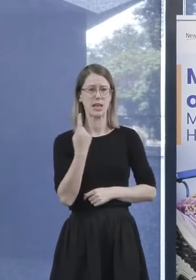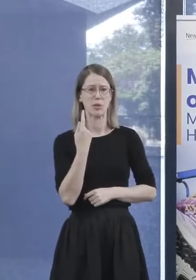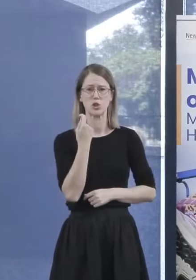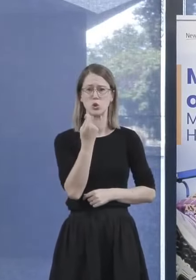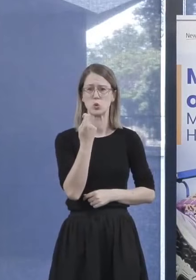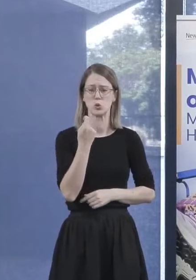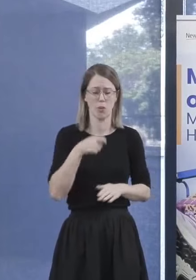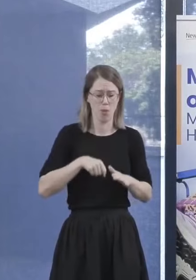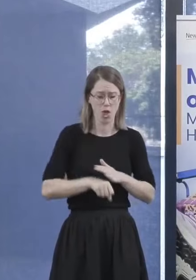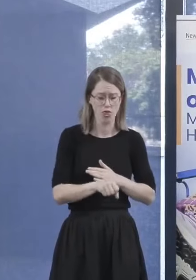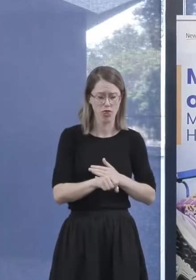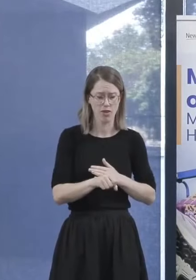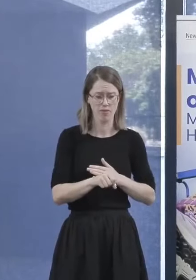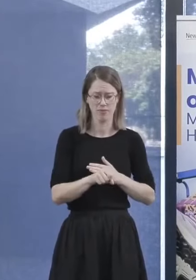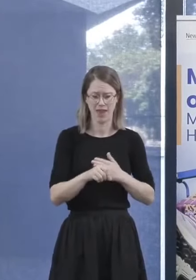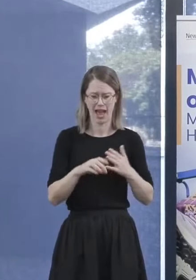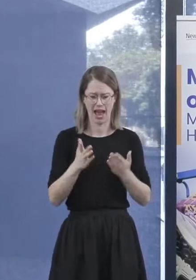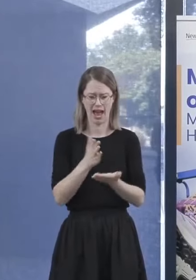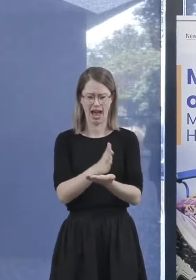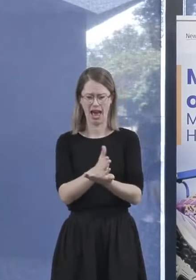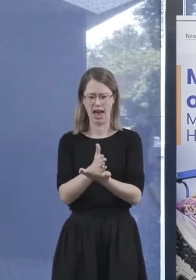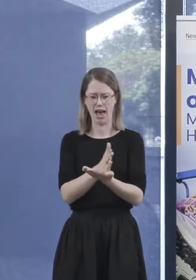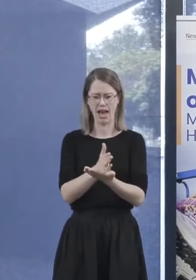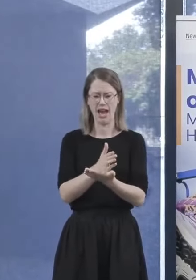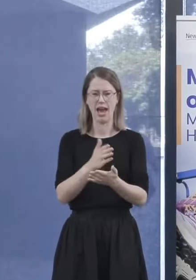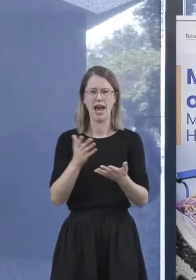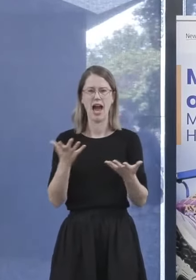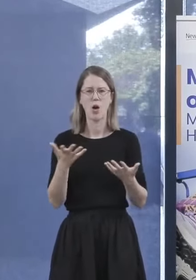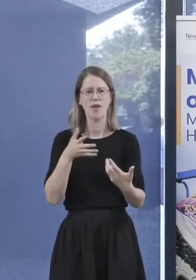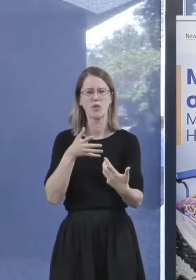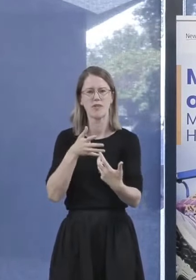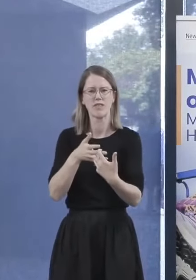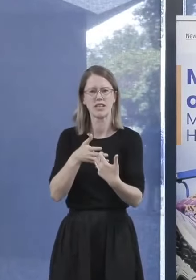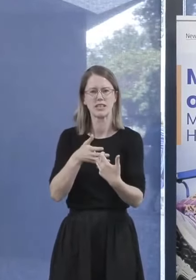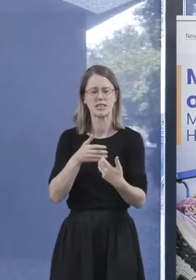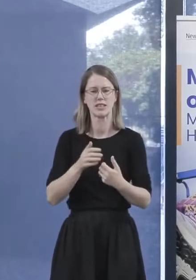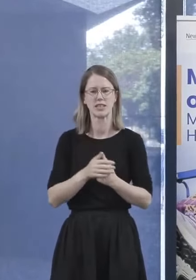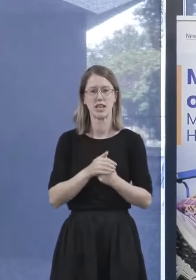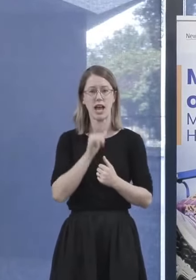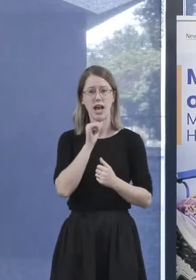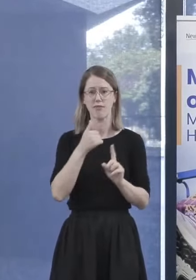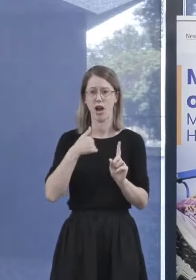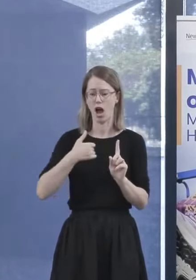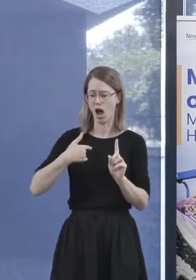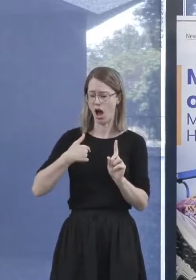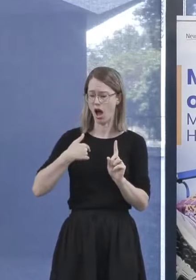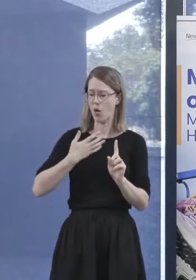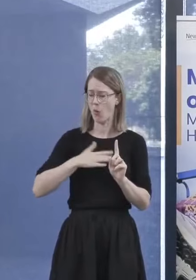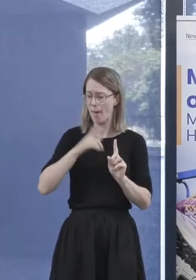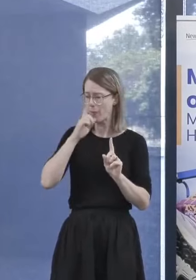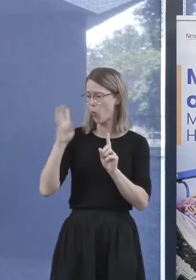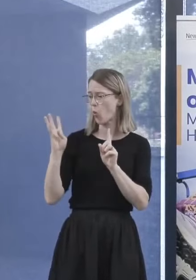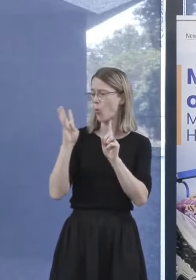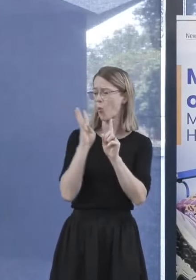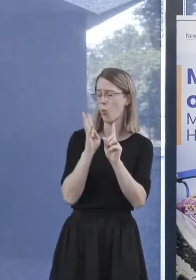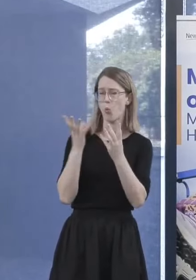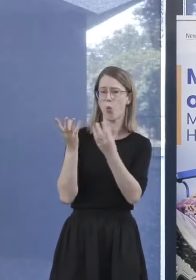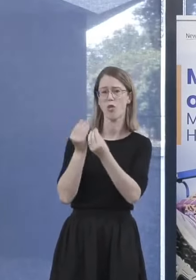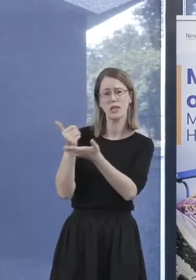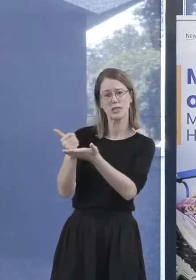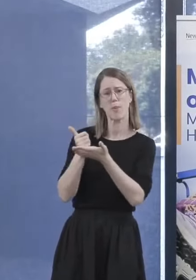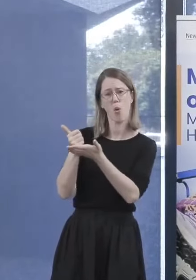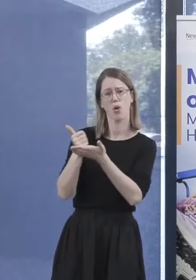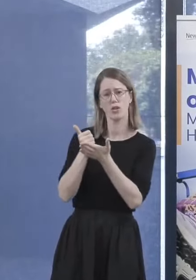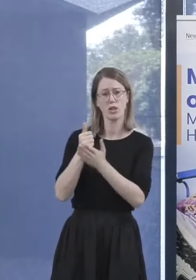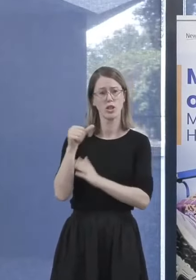giving birth, really sit in the scheme of things? They if they want more people, should they be able to have more